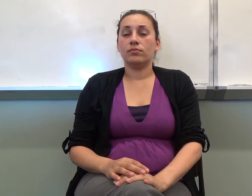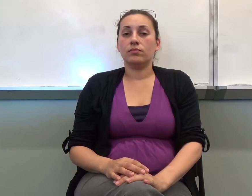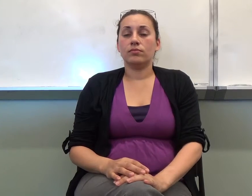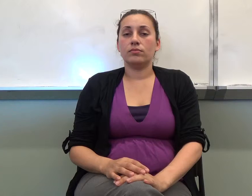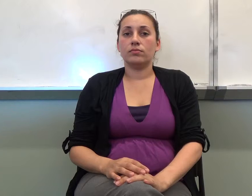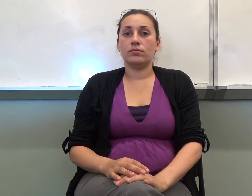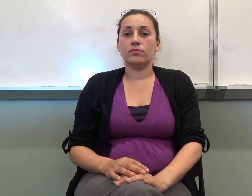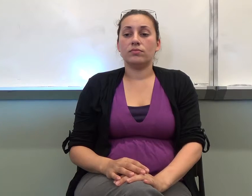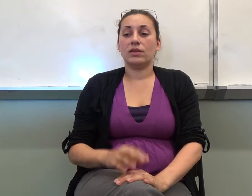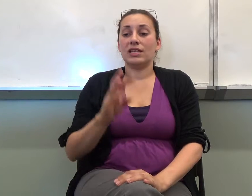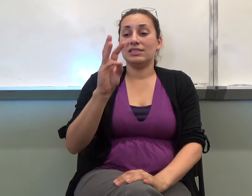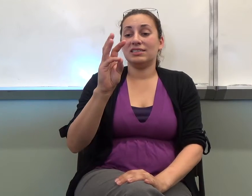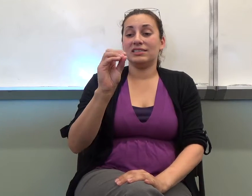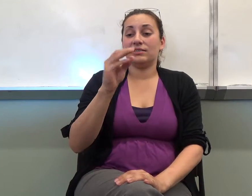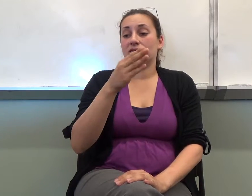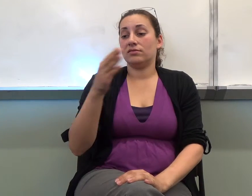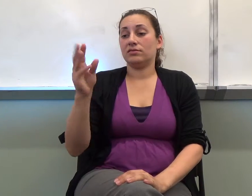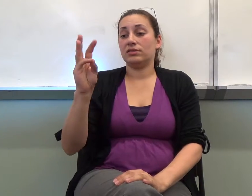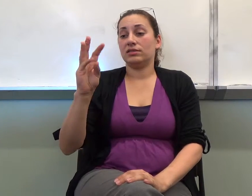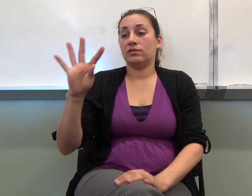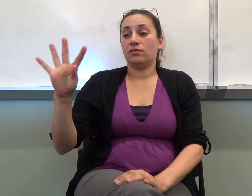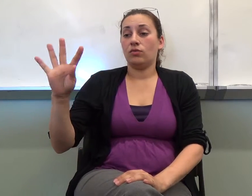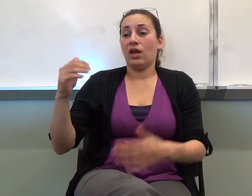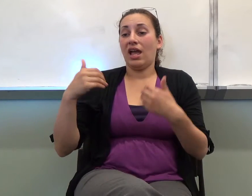60 to 64 has 6, 7,